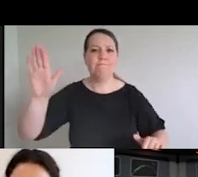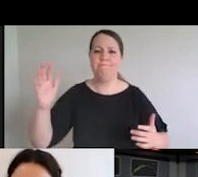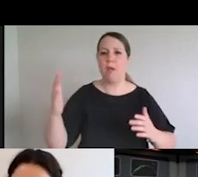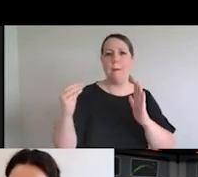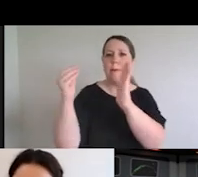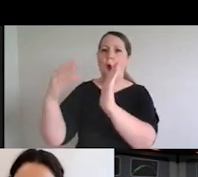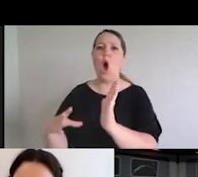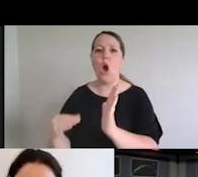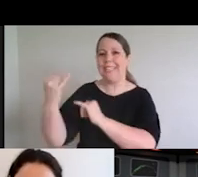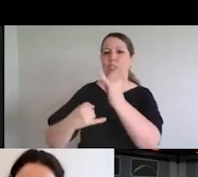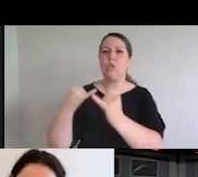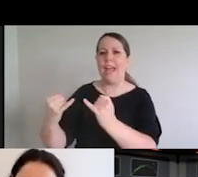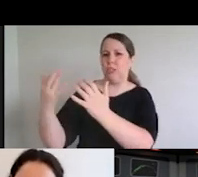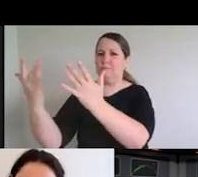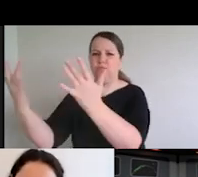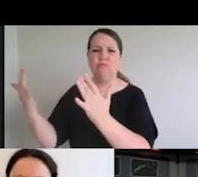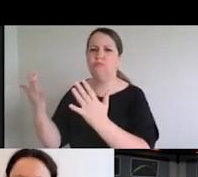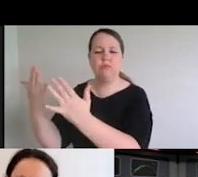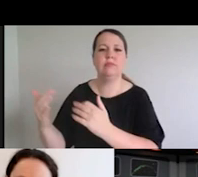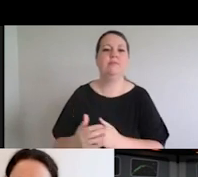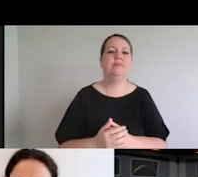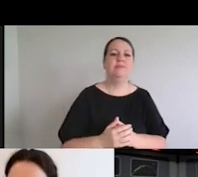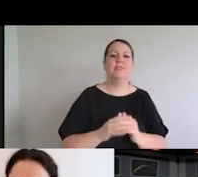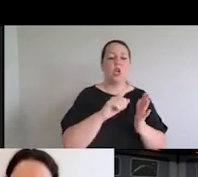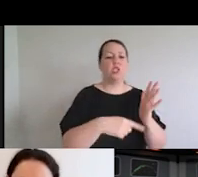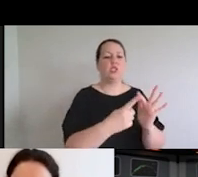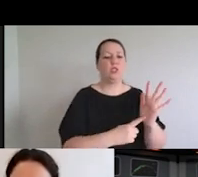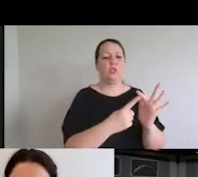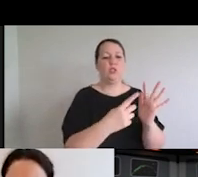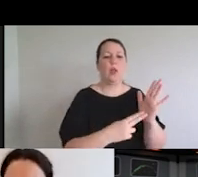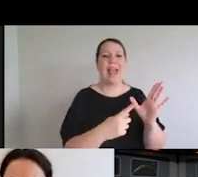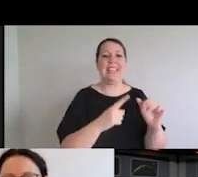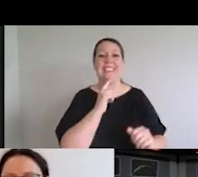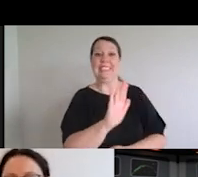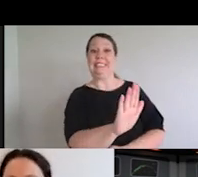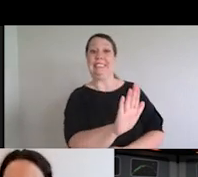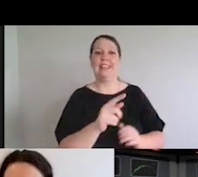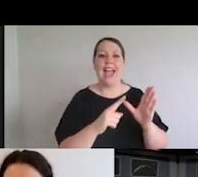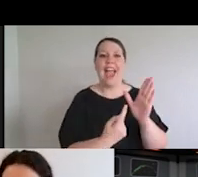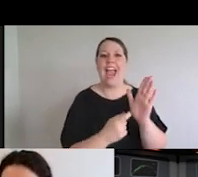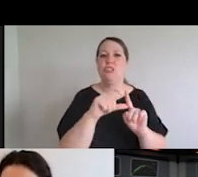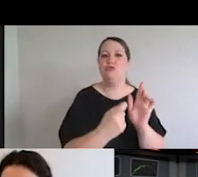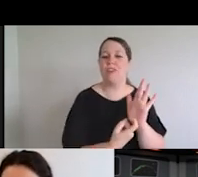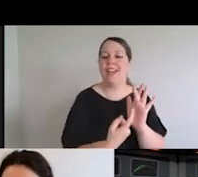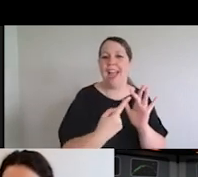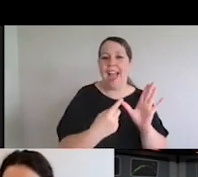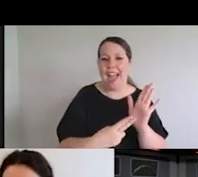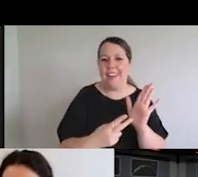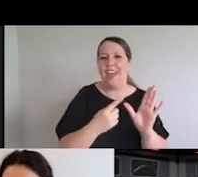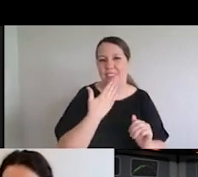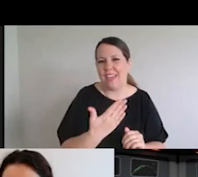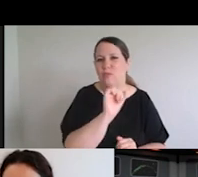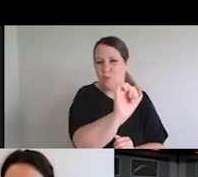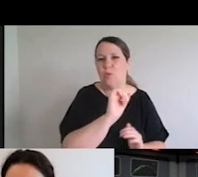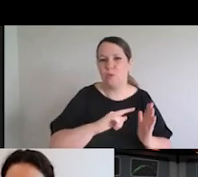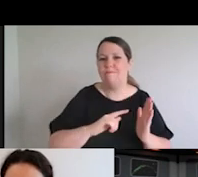And it's been great to see all the engagement in the comments and the corridor. Now,